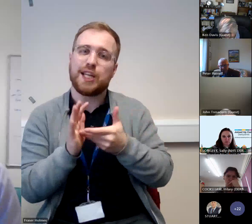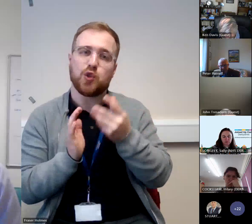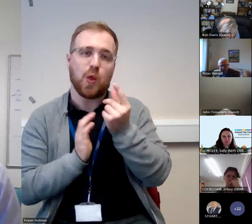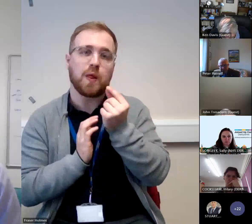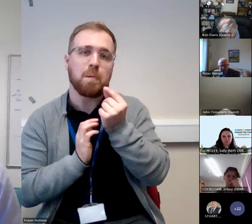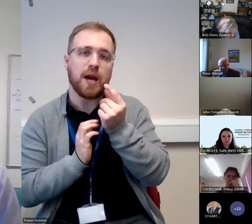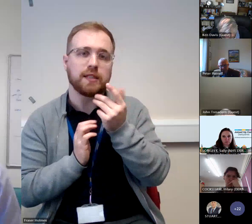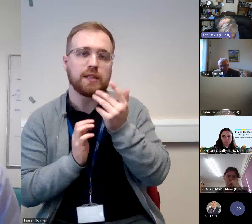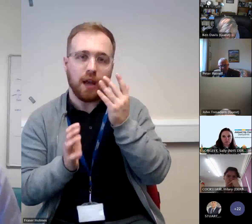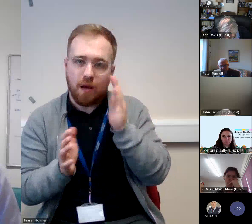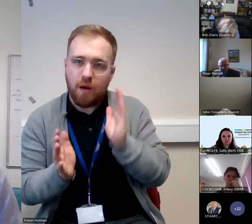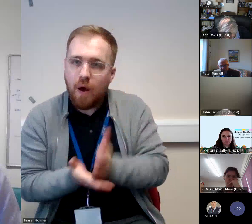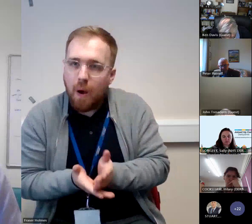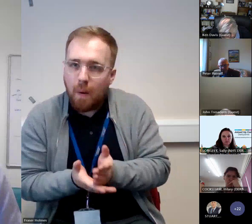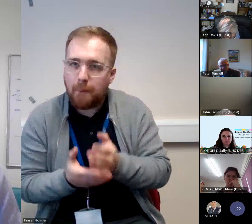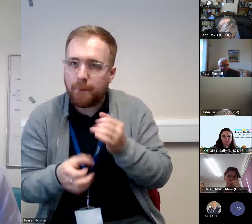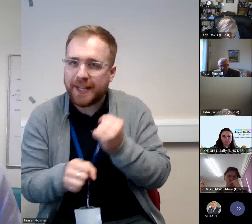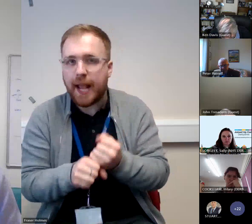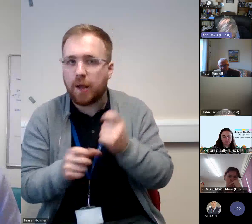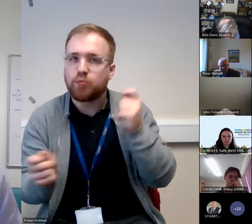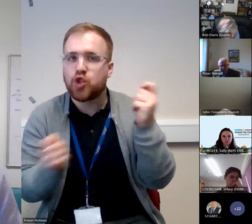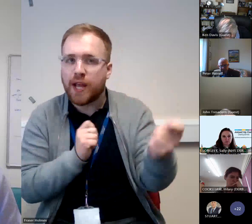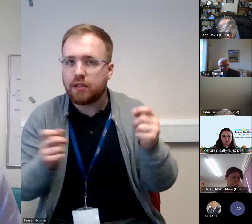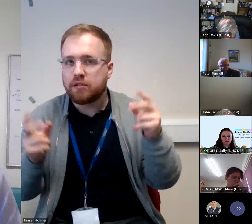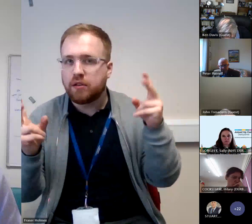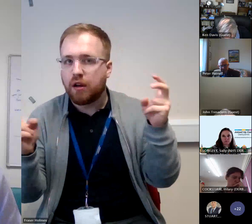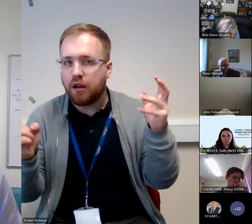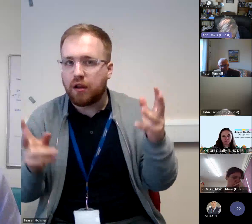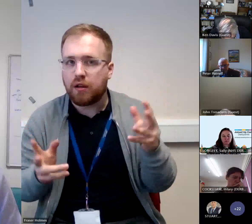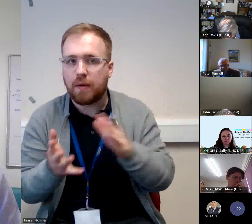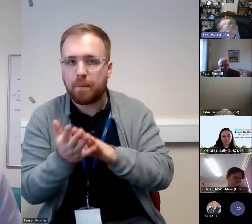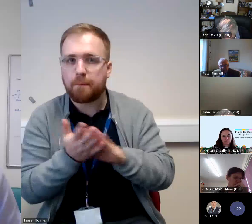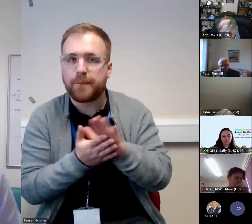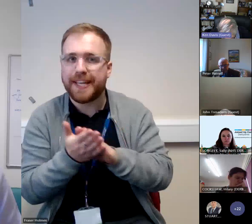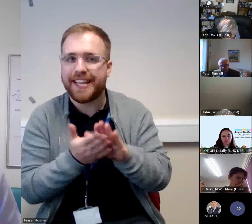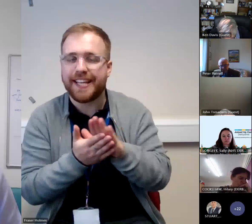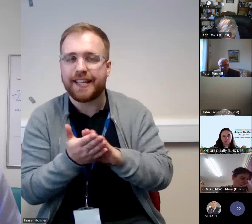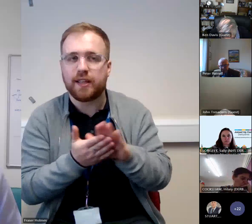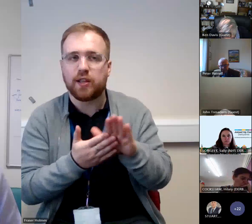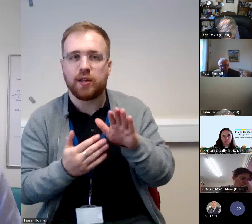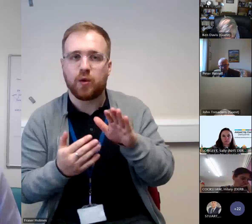game changing. I think it does allow an enormous amount of